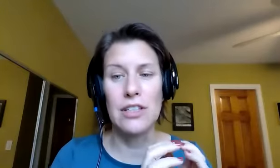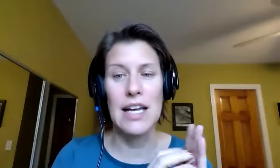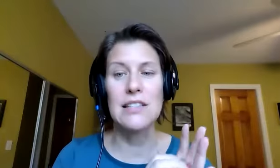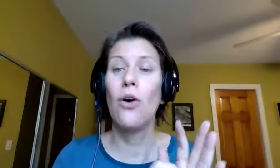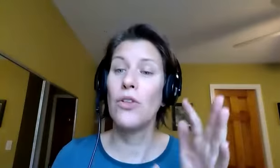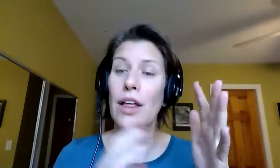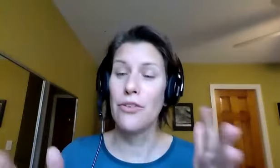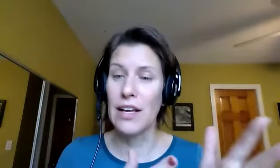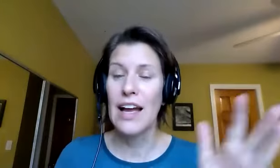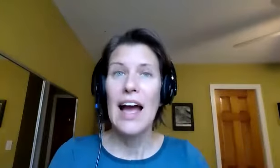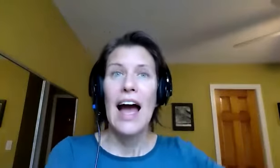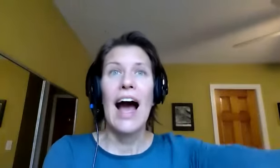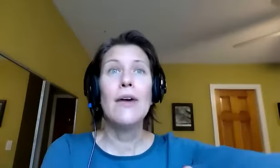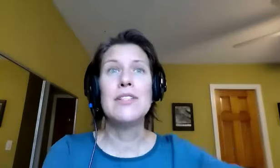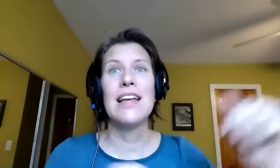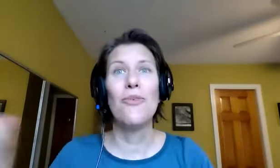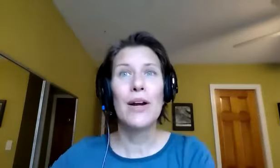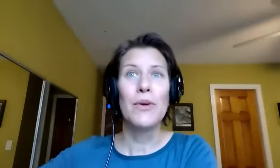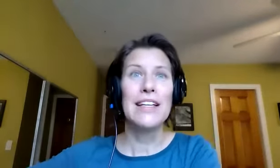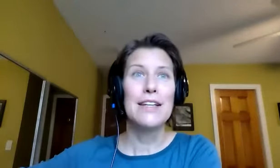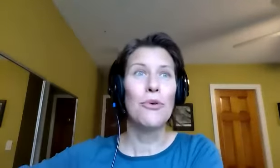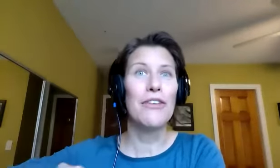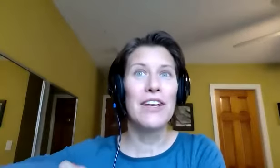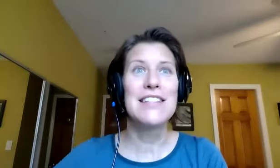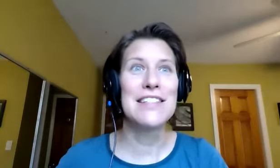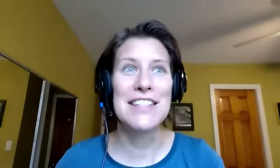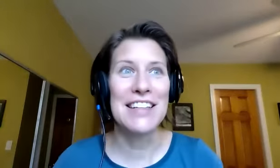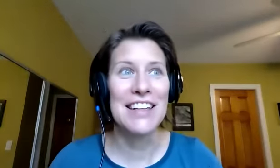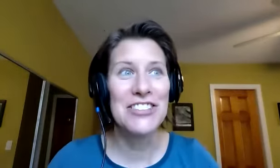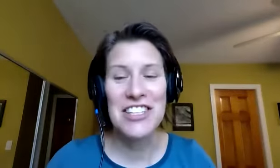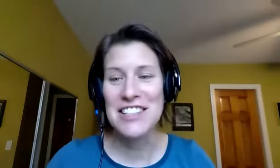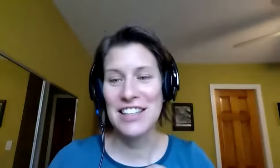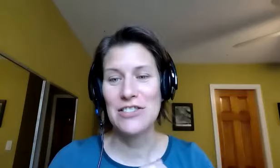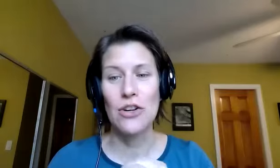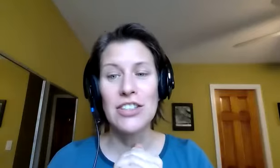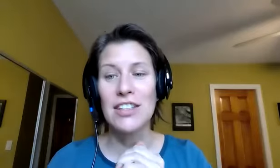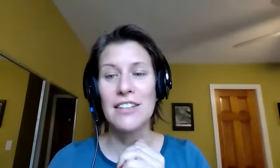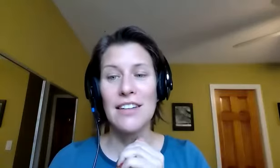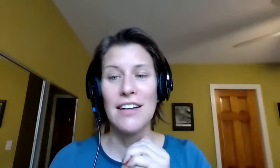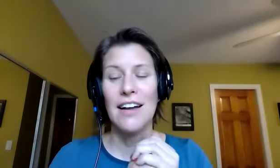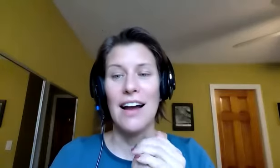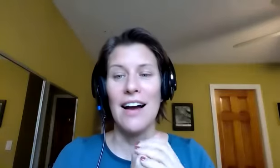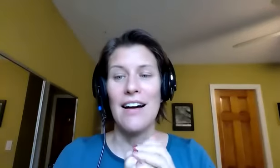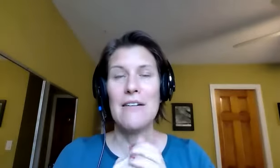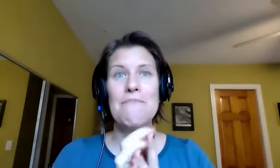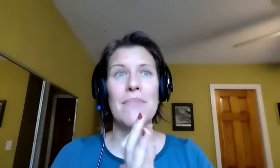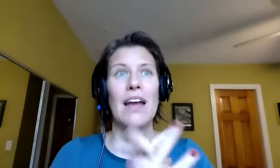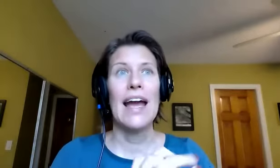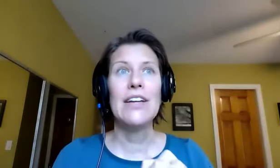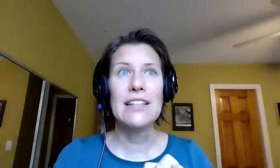Cause that's a whole nother thing. I would say where we need more advances in technology is in construction. Um, and it's